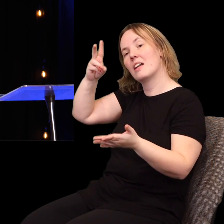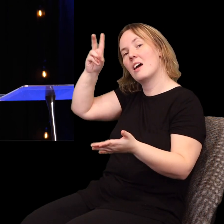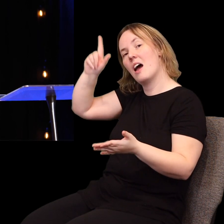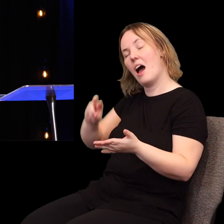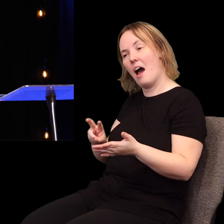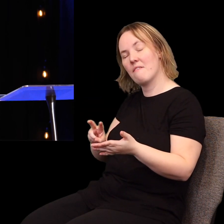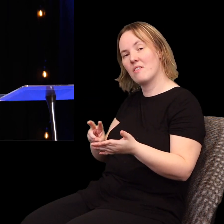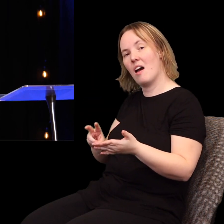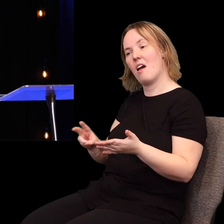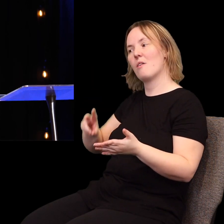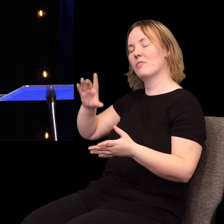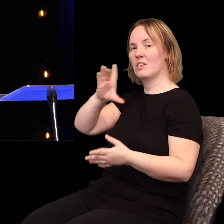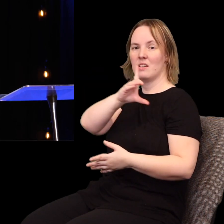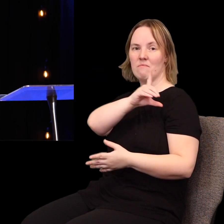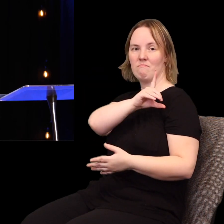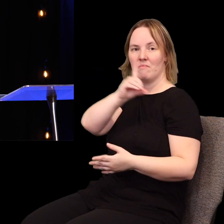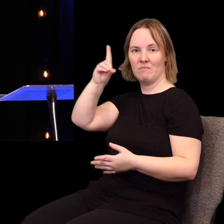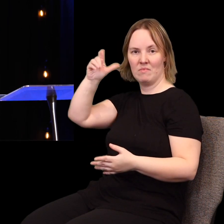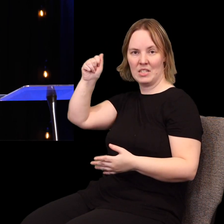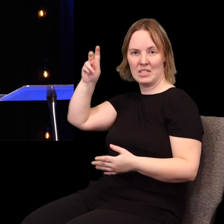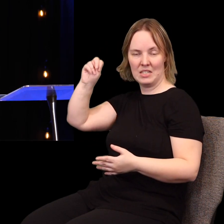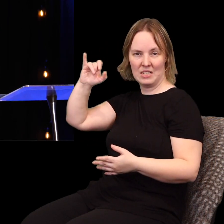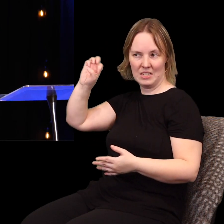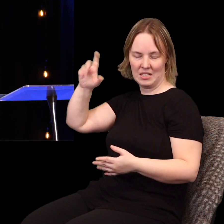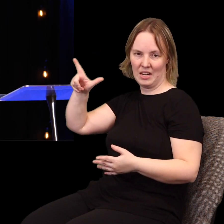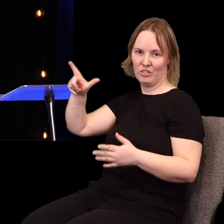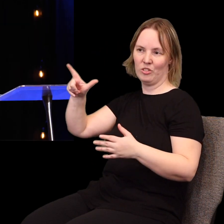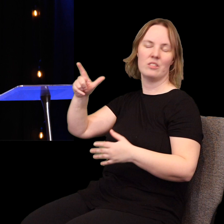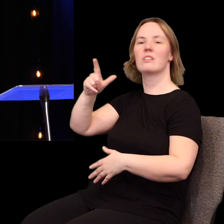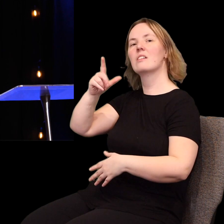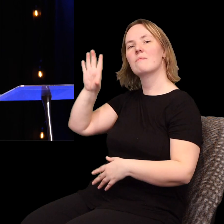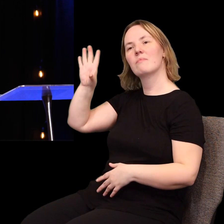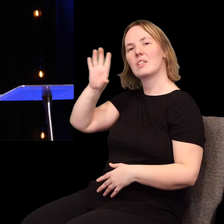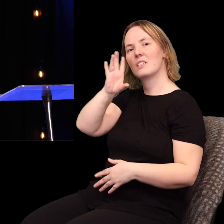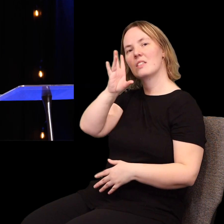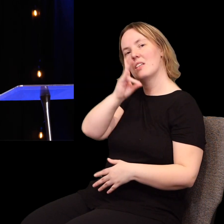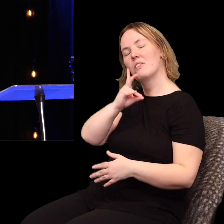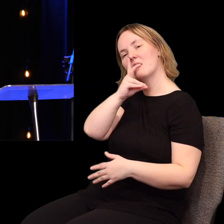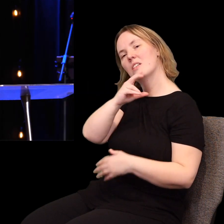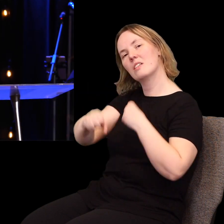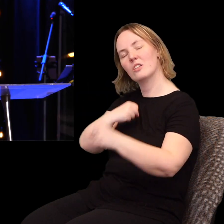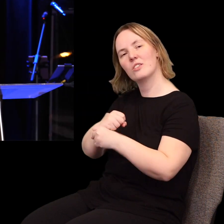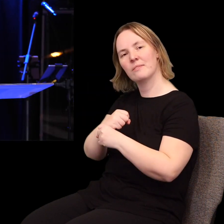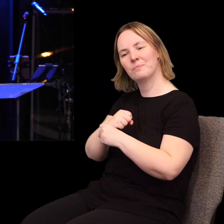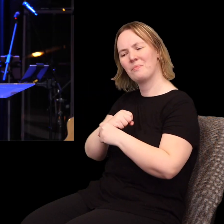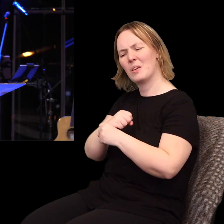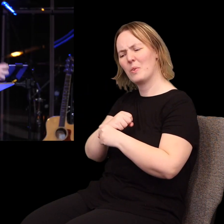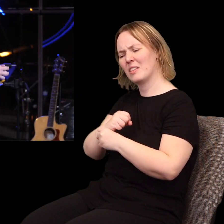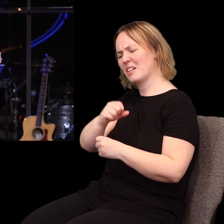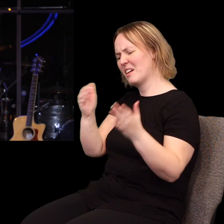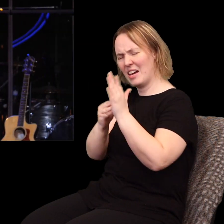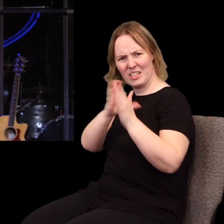at the 3.5-year mark when it seems like all hell is breaking loose, in the world's darkest hour when it seems that the Antichrist actually